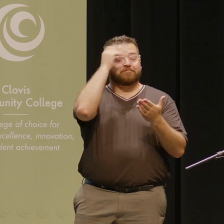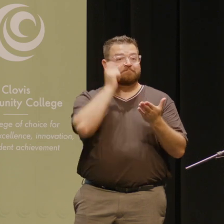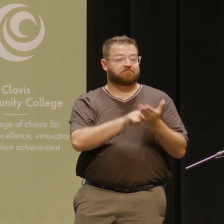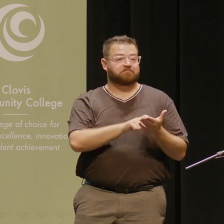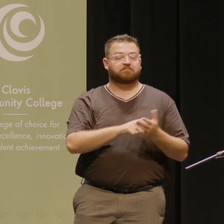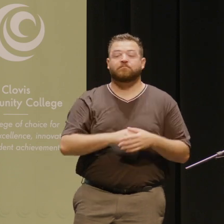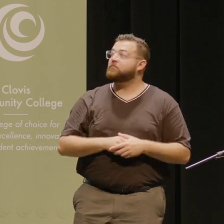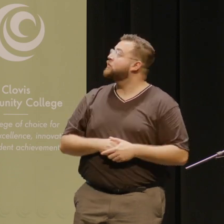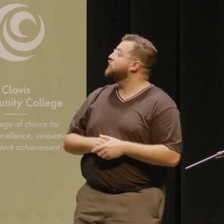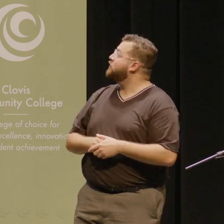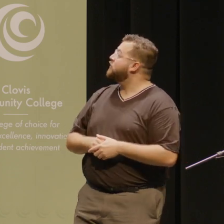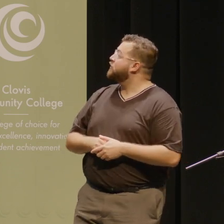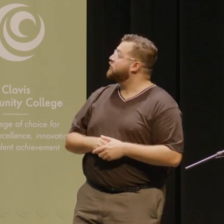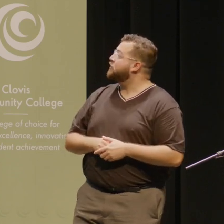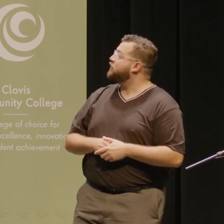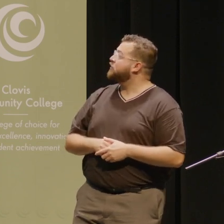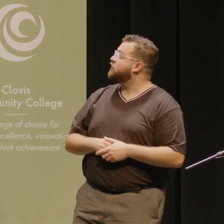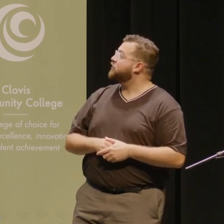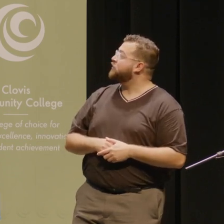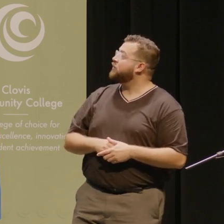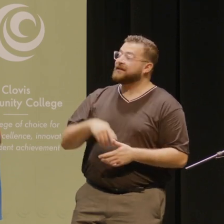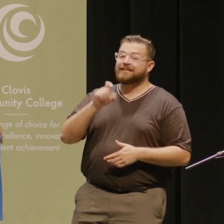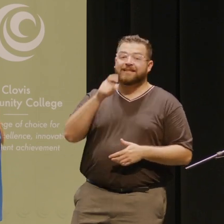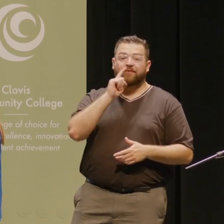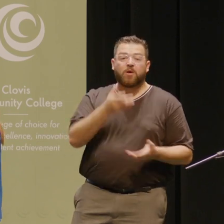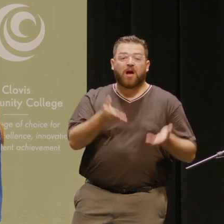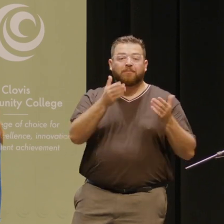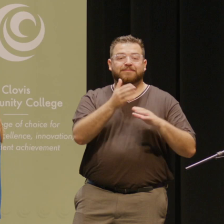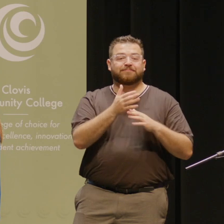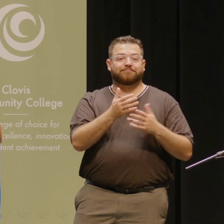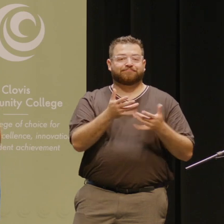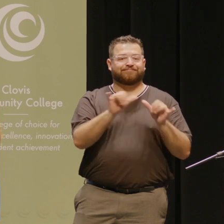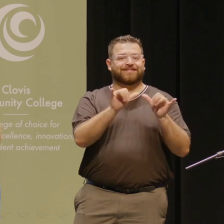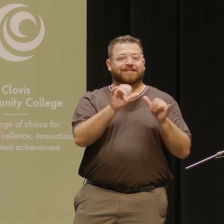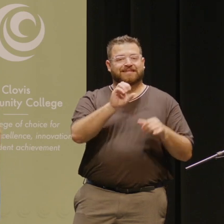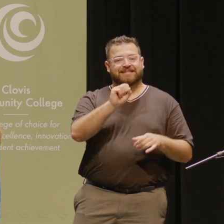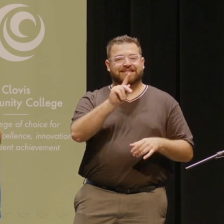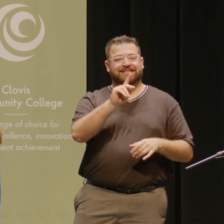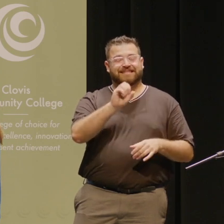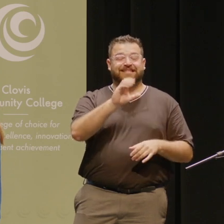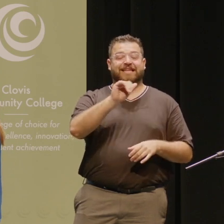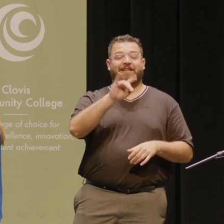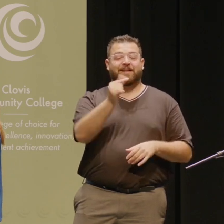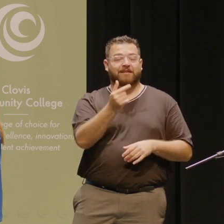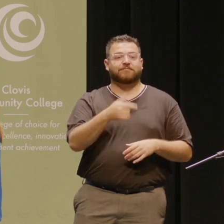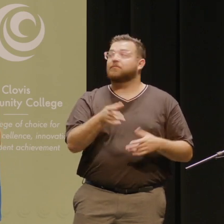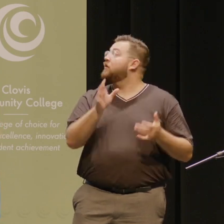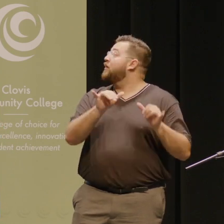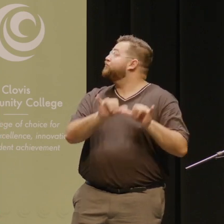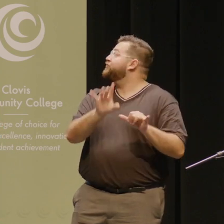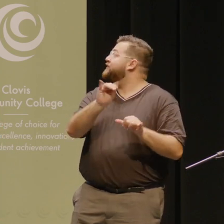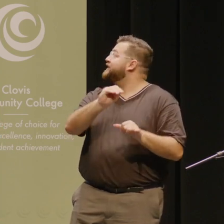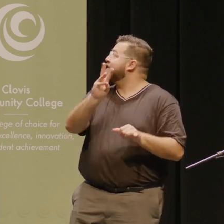lean demand for upskilling, reskilling despite the interest cost, it remains at 8%.